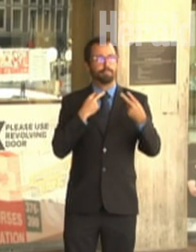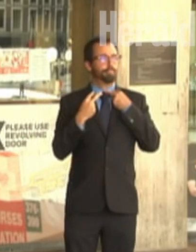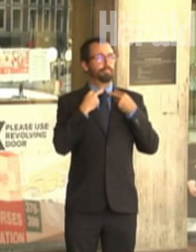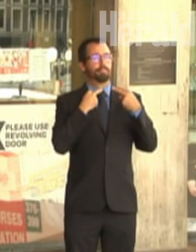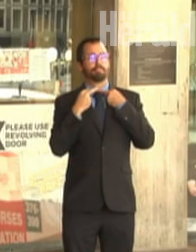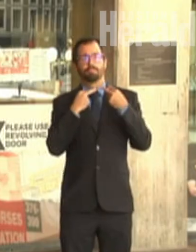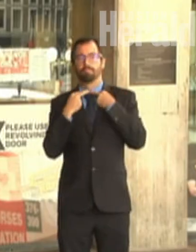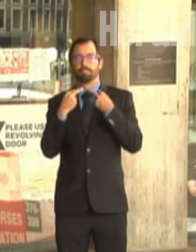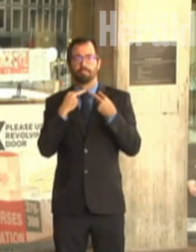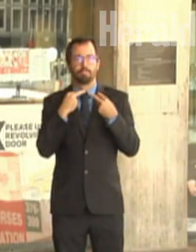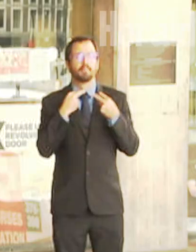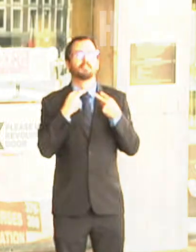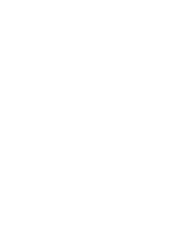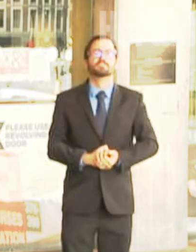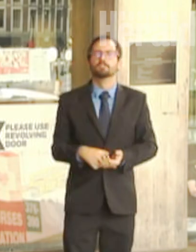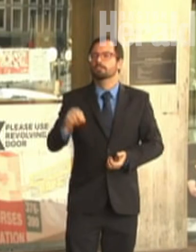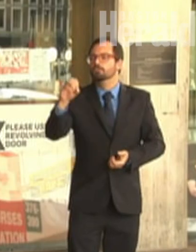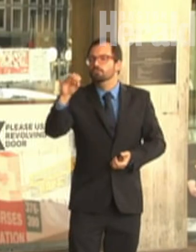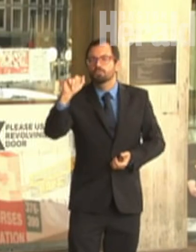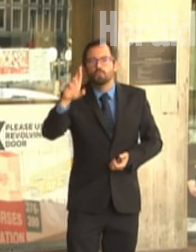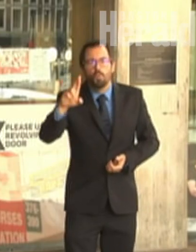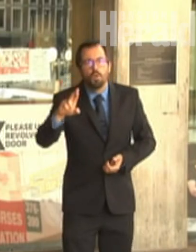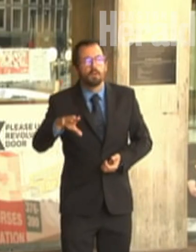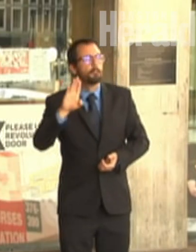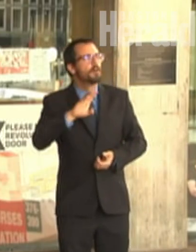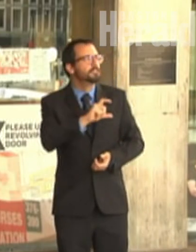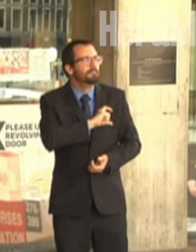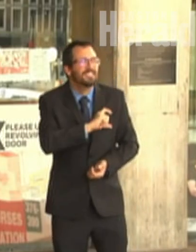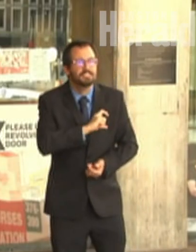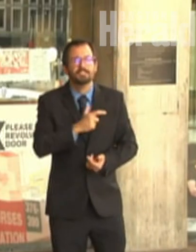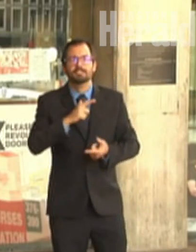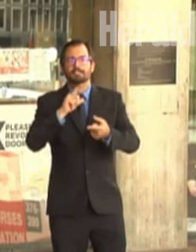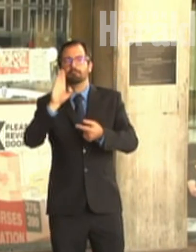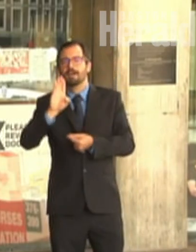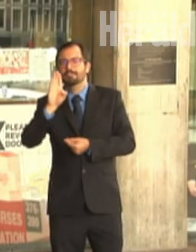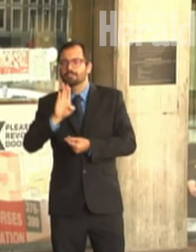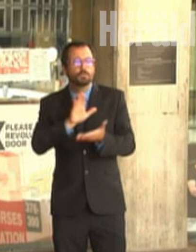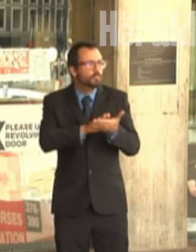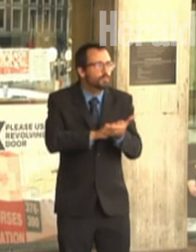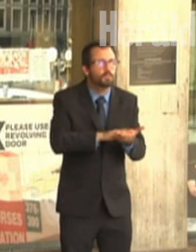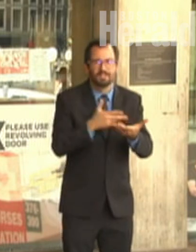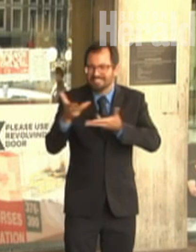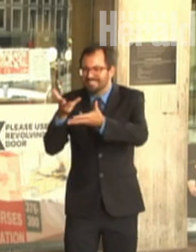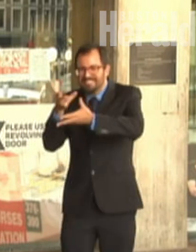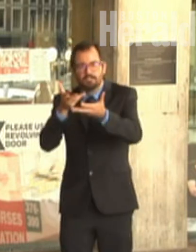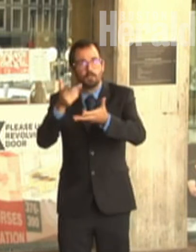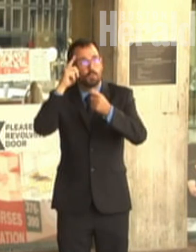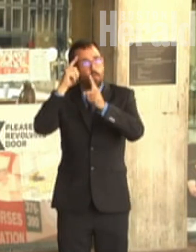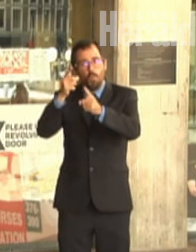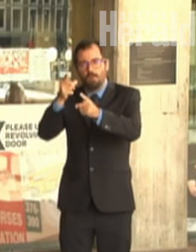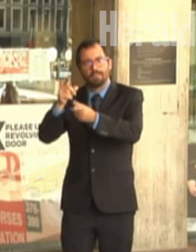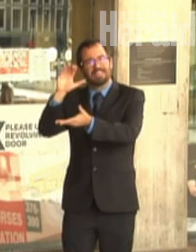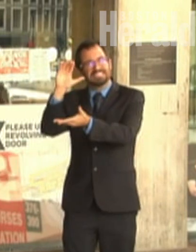more incidents from happening before they happen. Our trauma teams in Boston Public Schools have been working around the clock to provide resources to